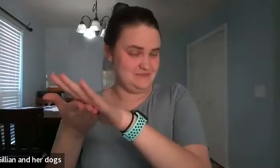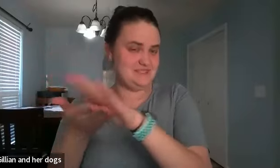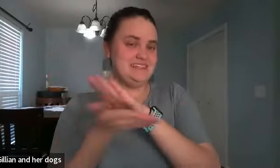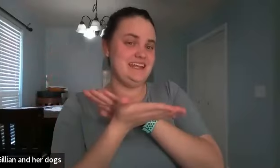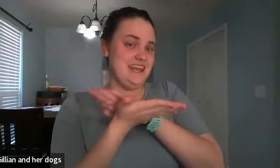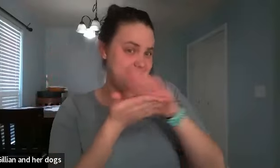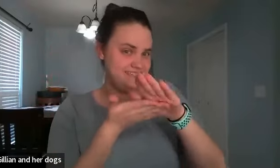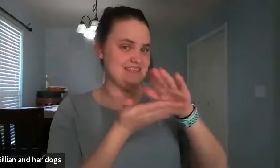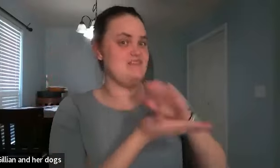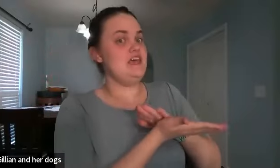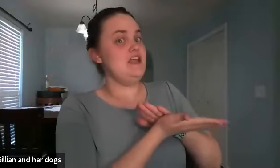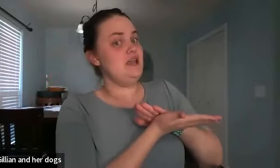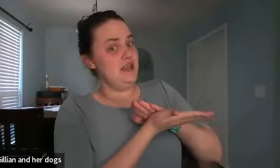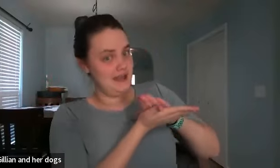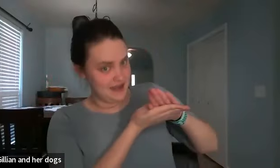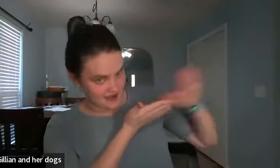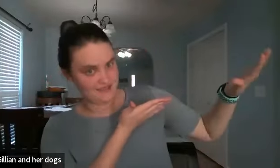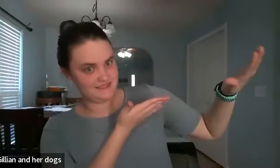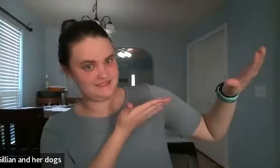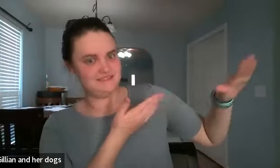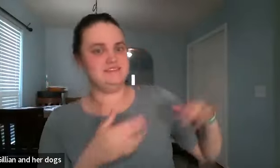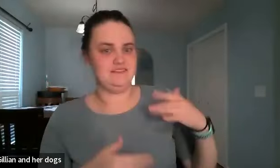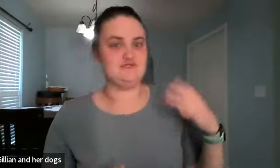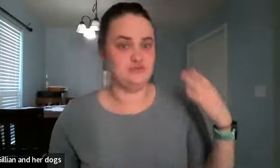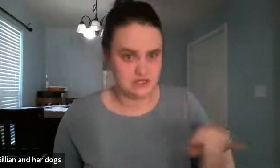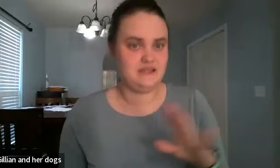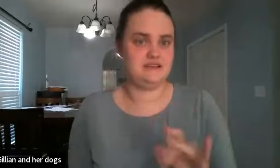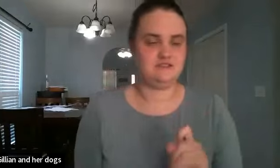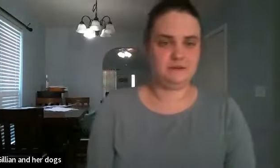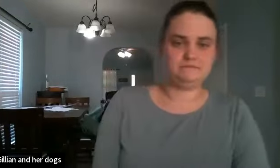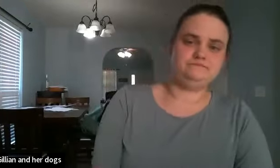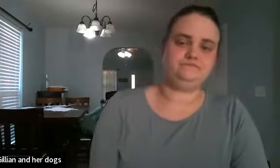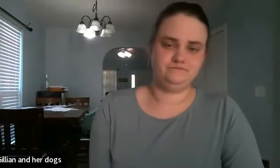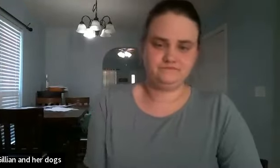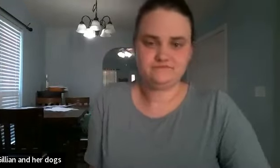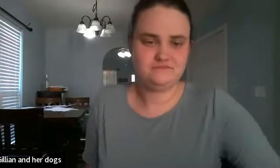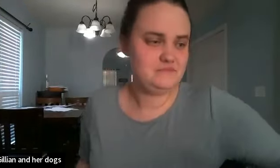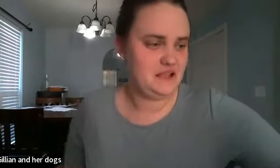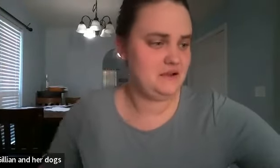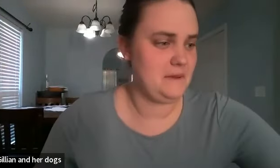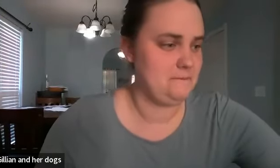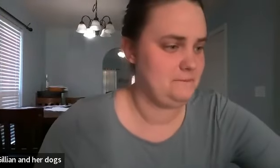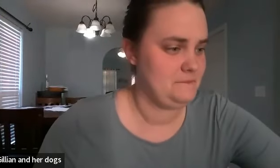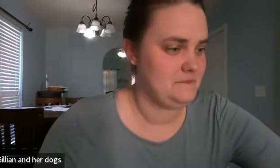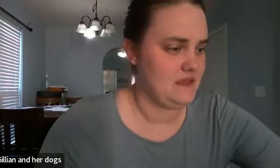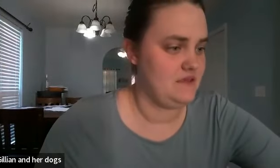times. Nice, and then nice. Like that's really nice looking. Okay. And then we